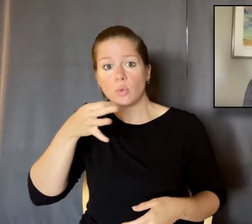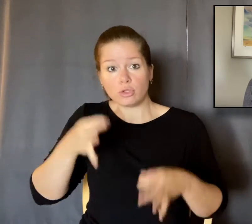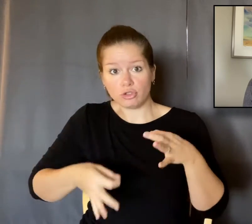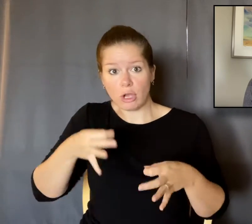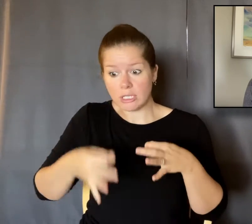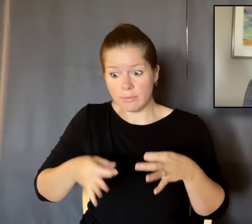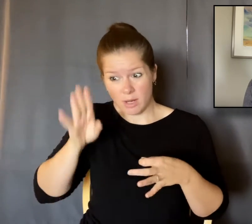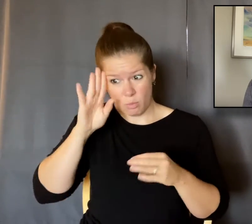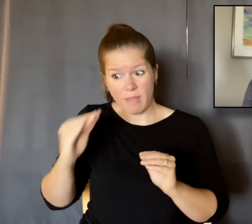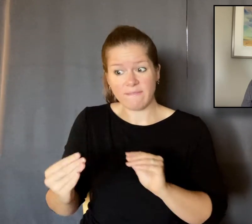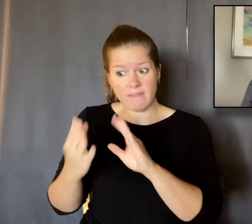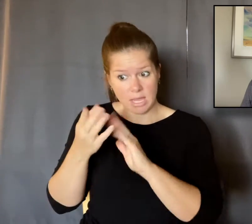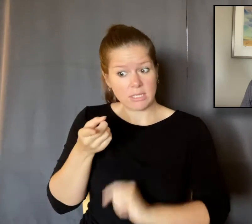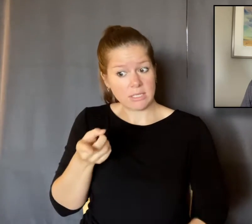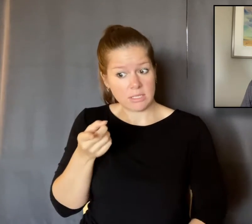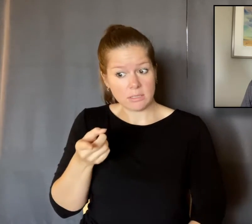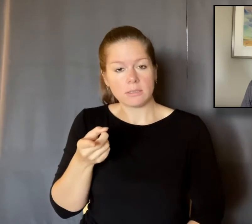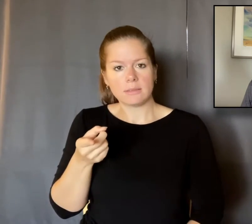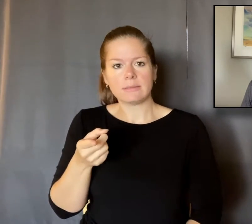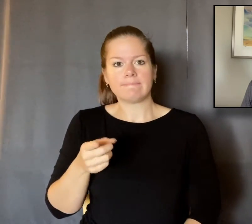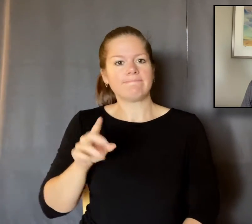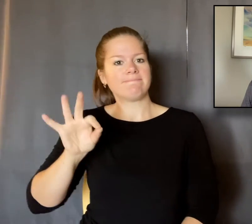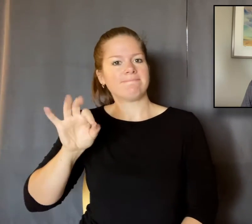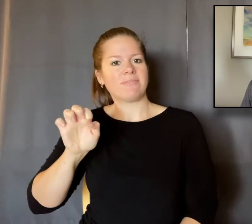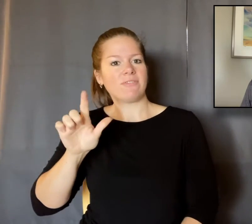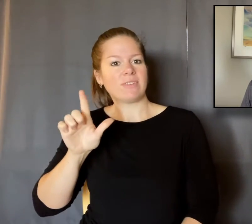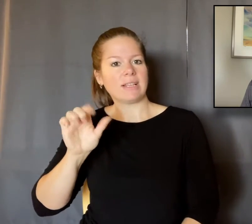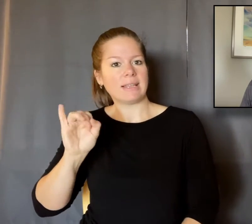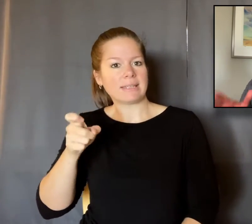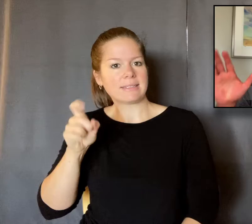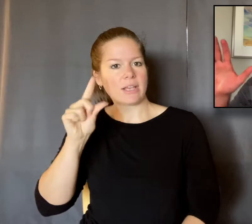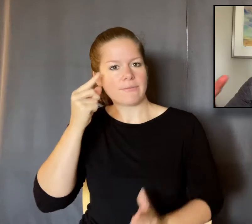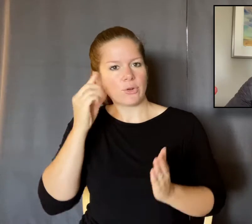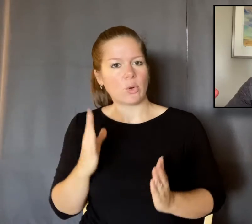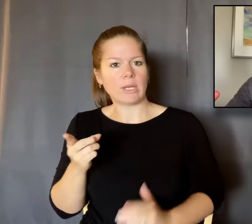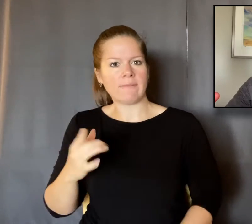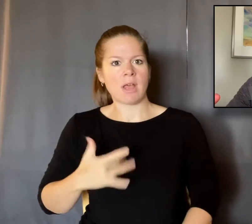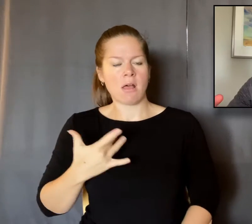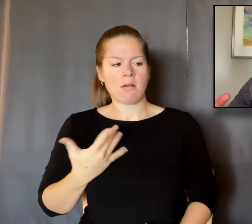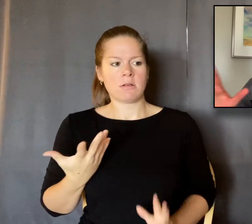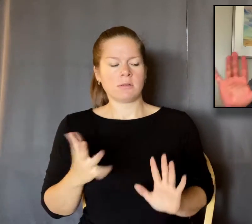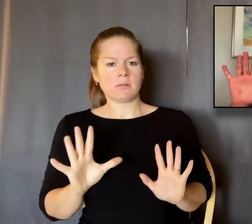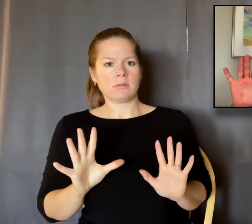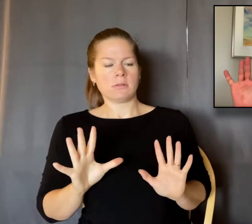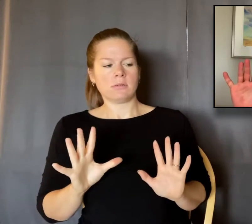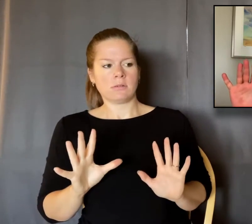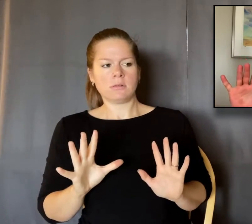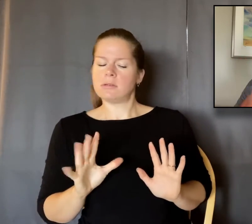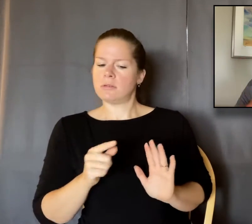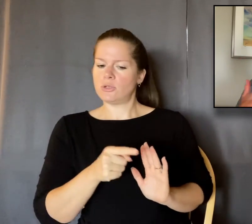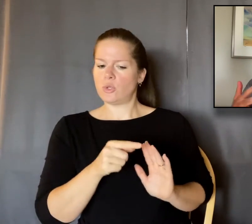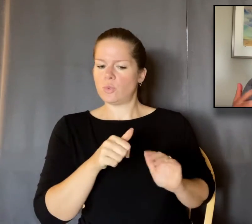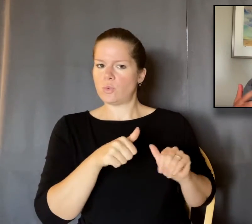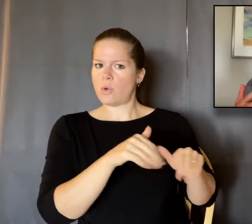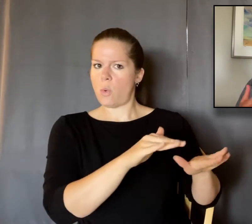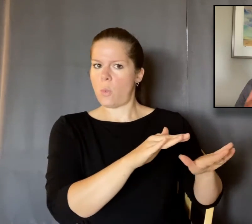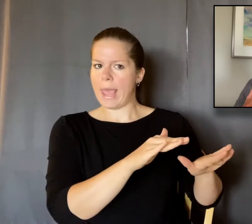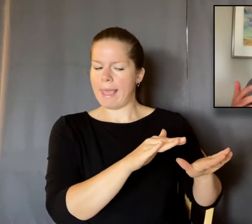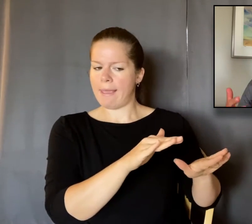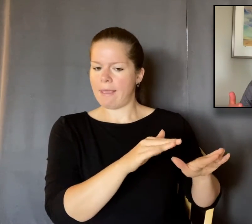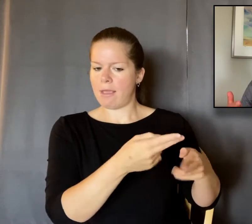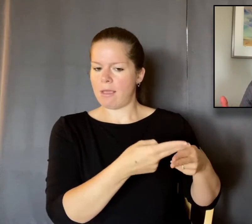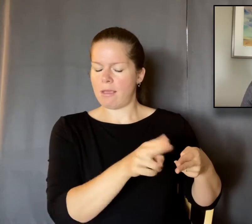alarmed and said, "Go away for the present. When I get an opportunity, I'll summon you." So something happens in Felix's